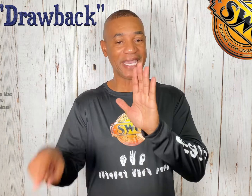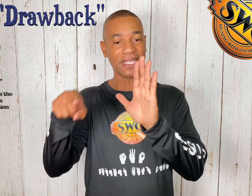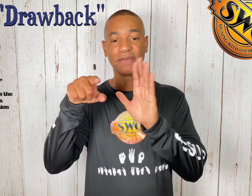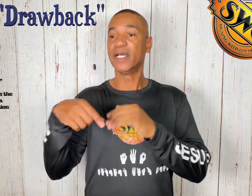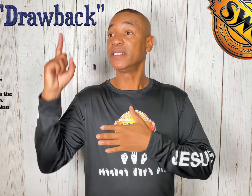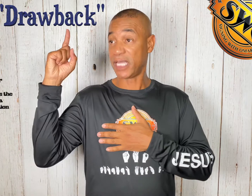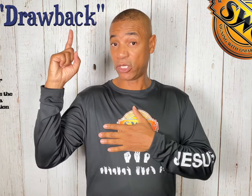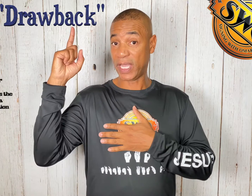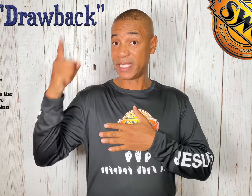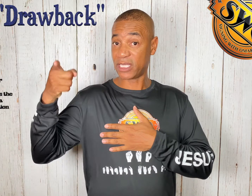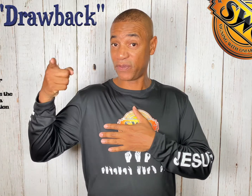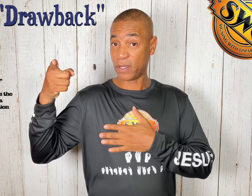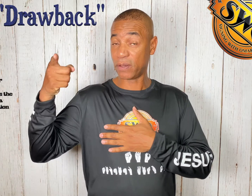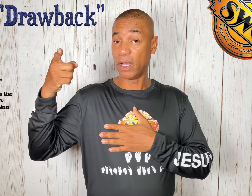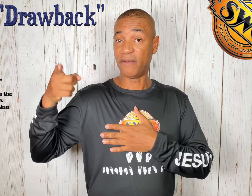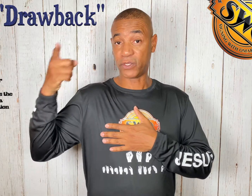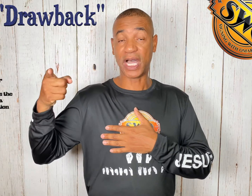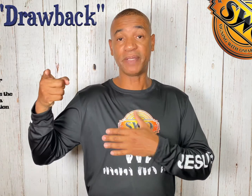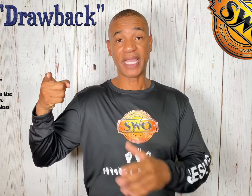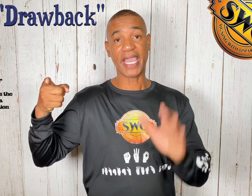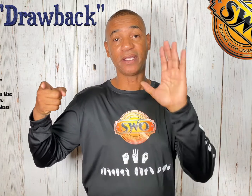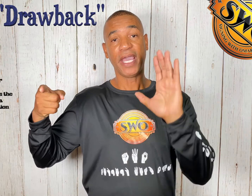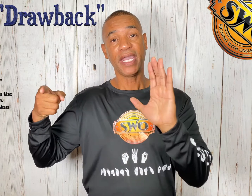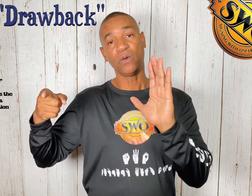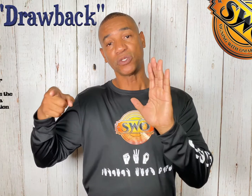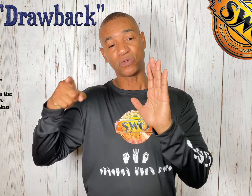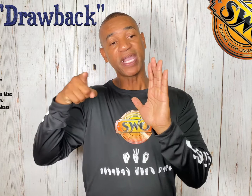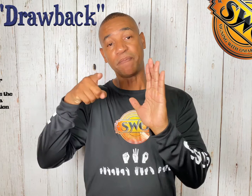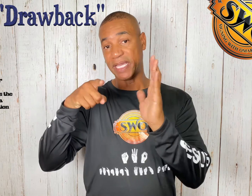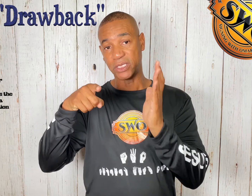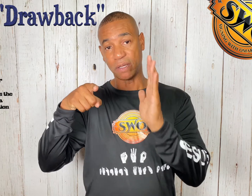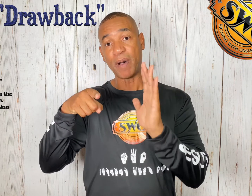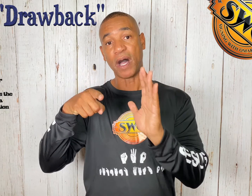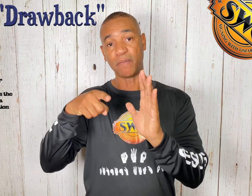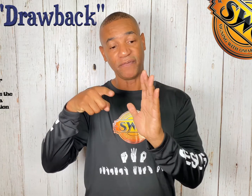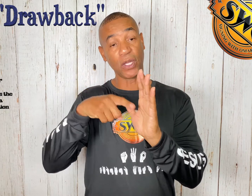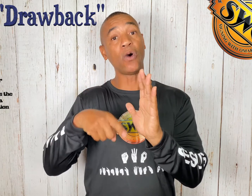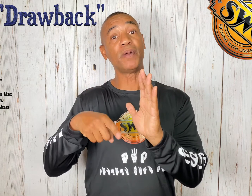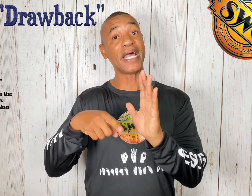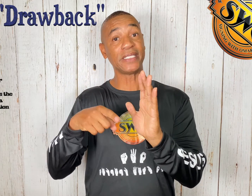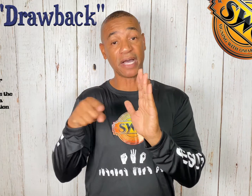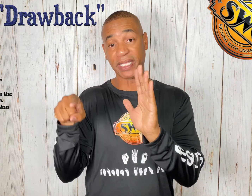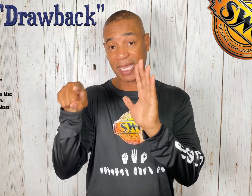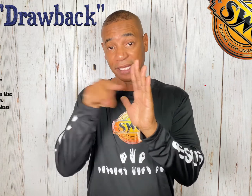negative. Take your index finger of your dominant hand and it will strike up against the palm of the open non-dominant hand.